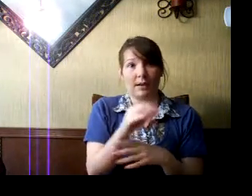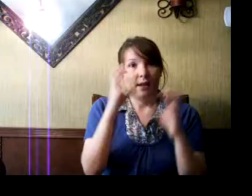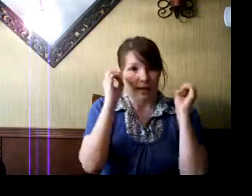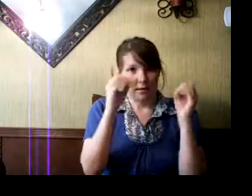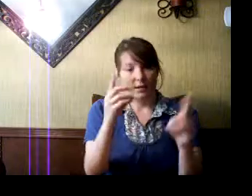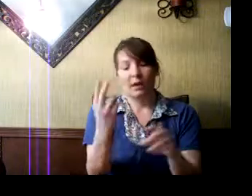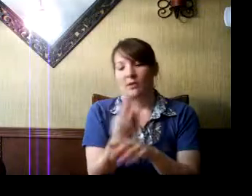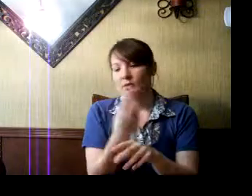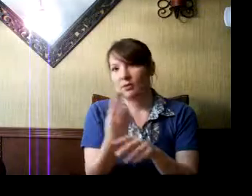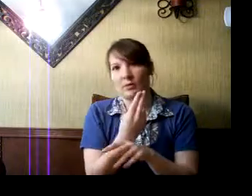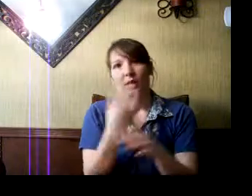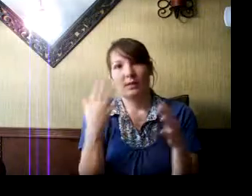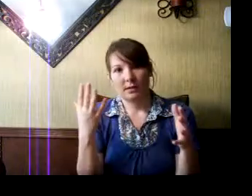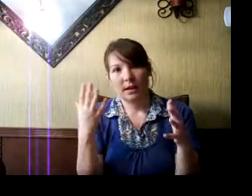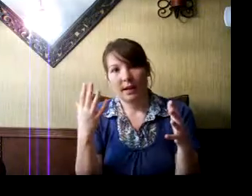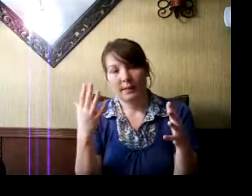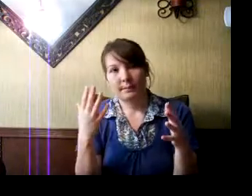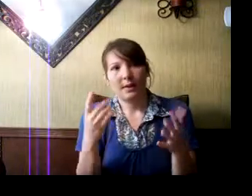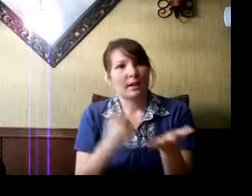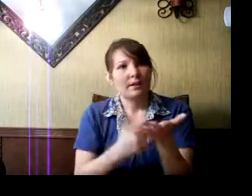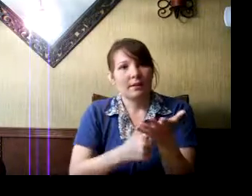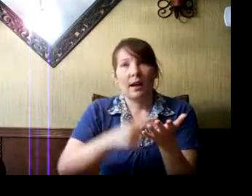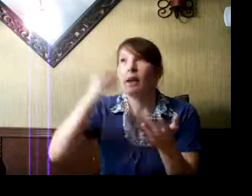complex phenomena. Bloom and his colleagues back in the